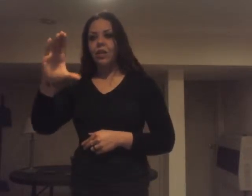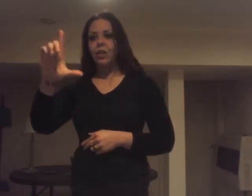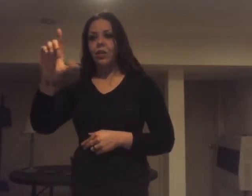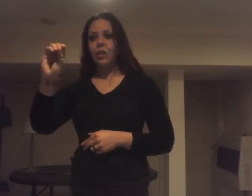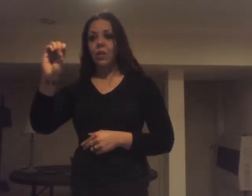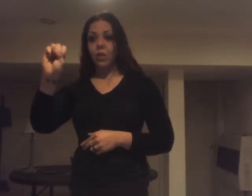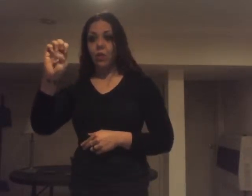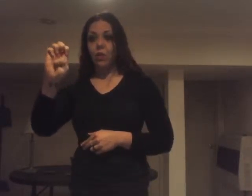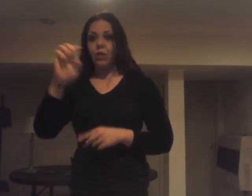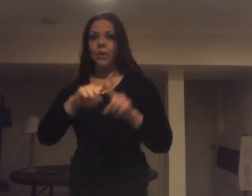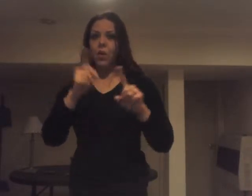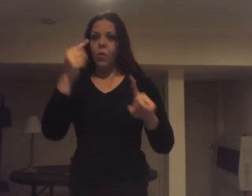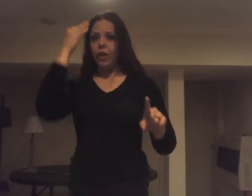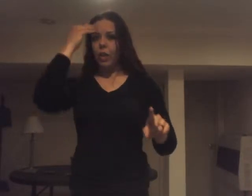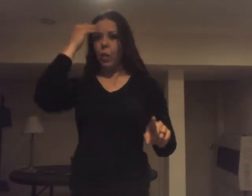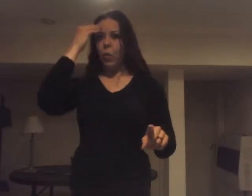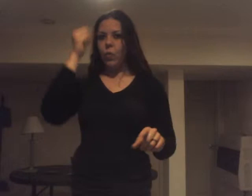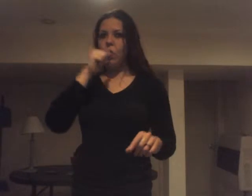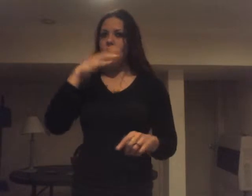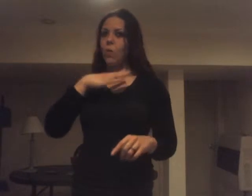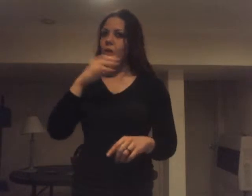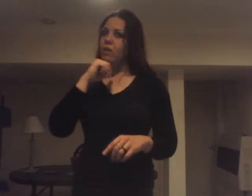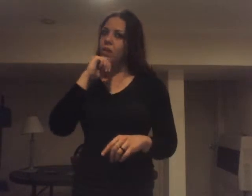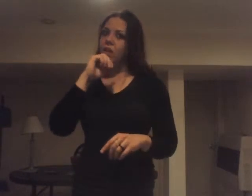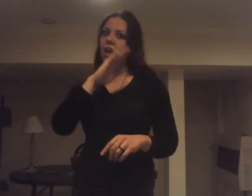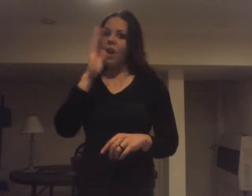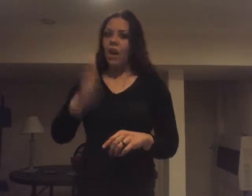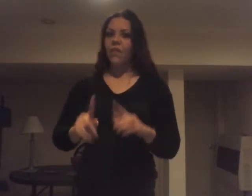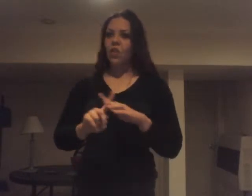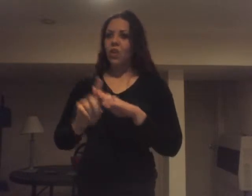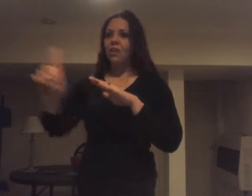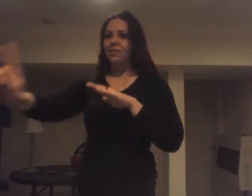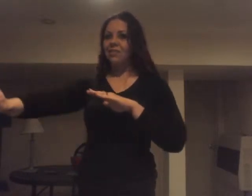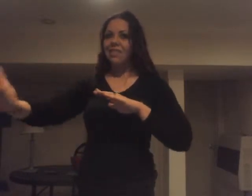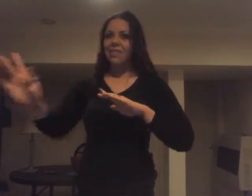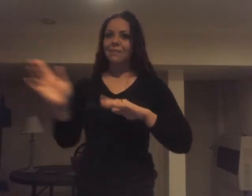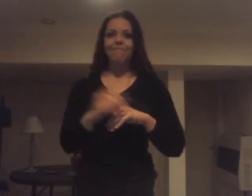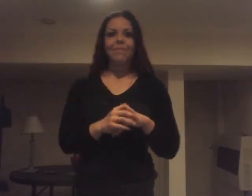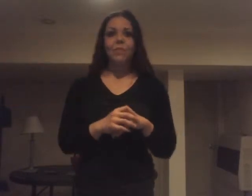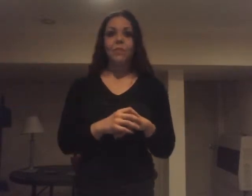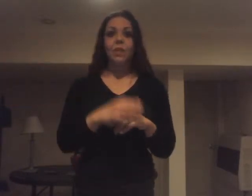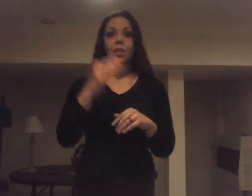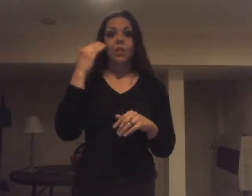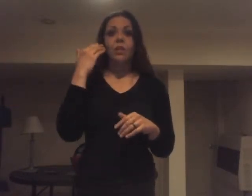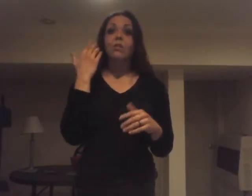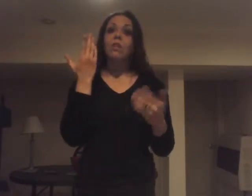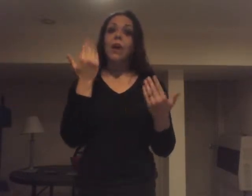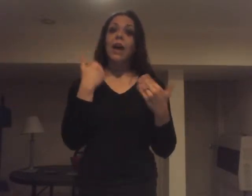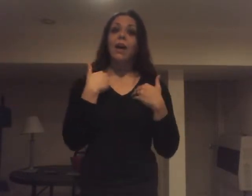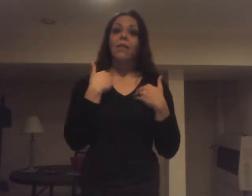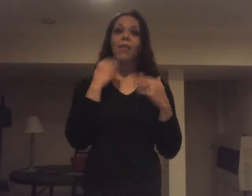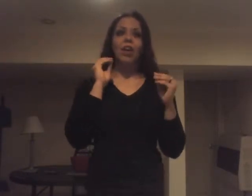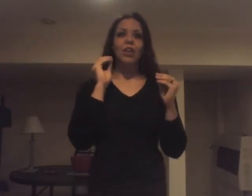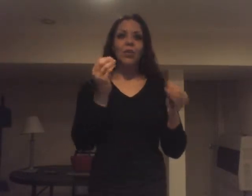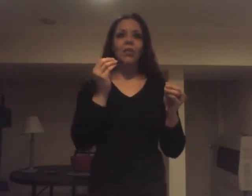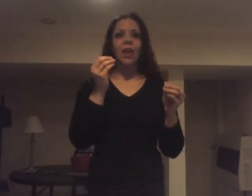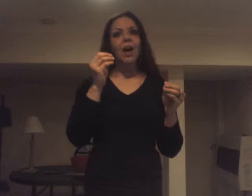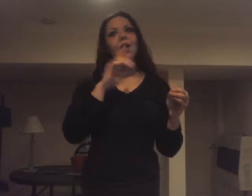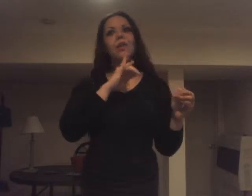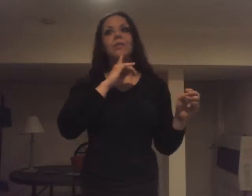life. See if we can move forward like that. Yes, you have no doubt been up to speed with the news that